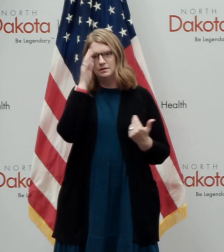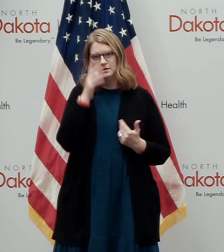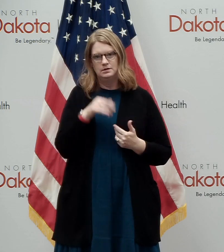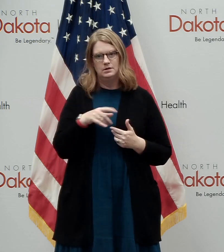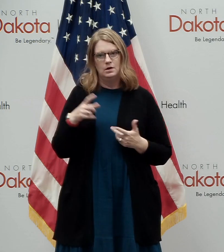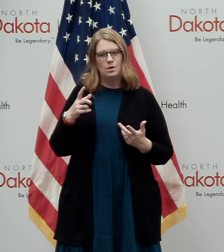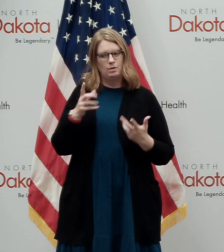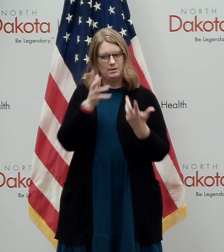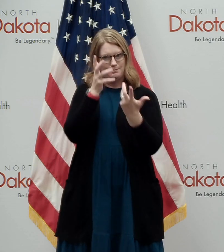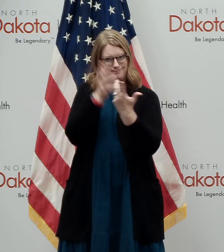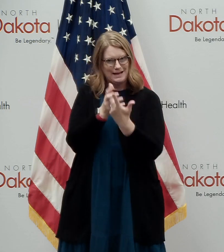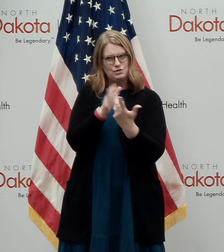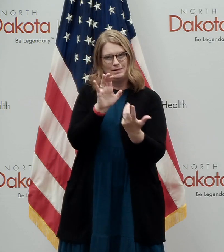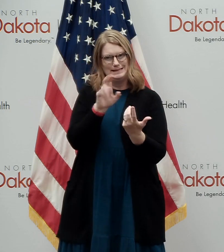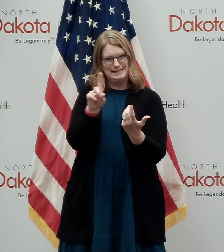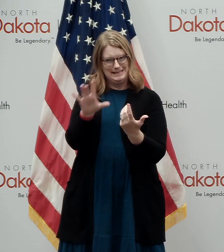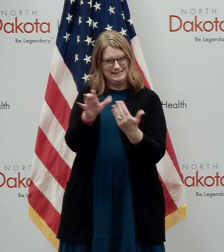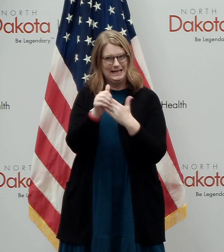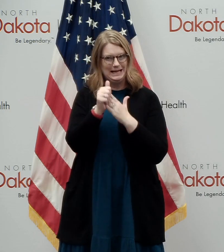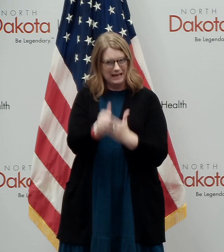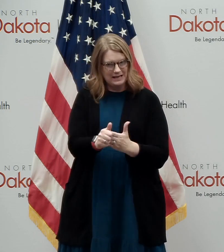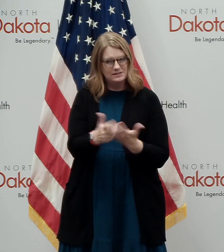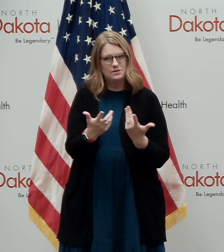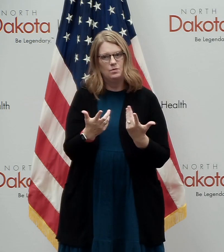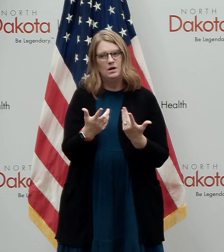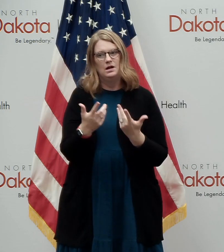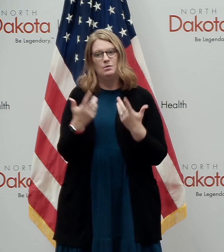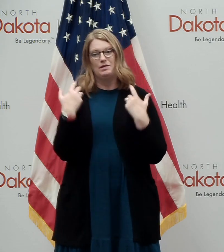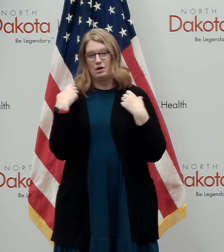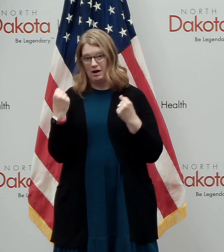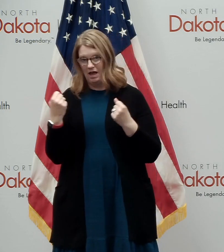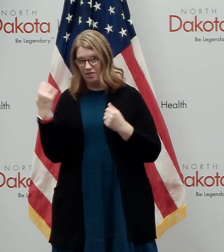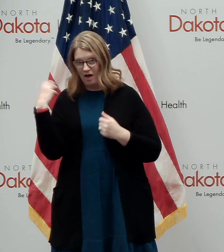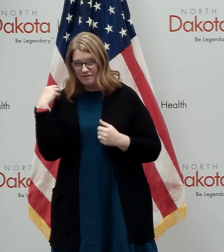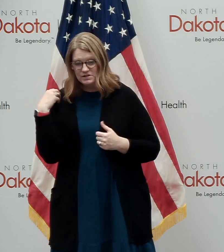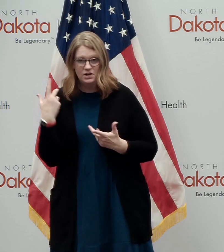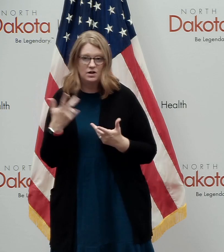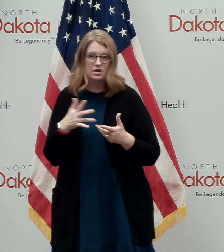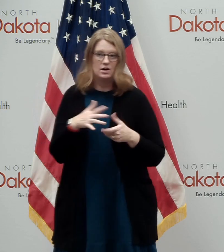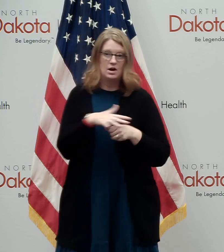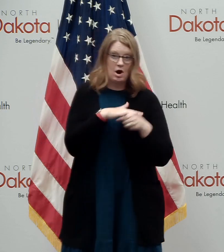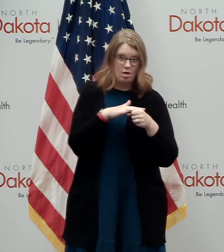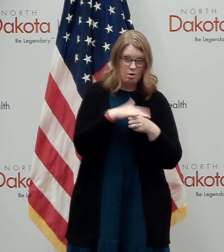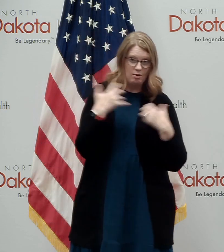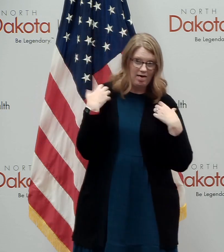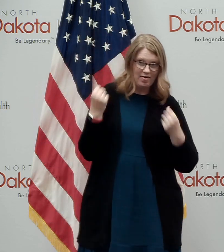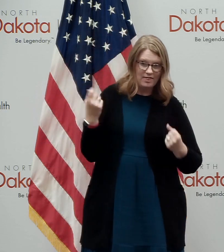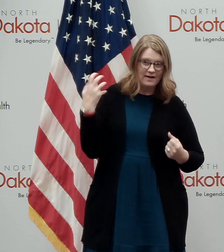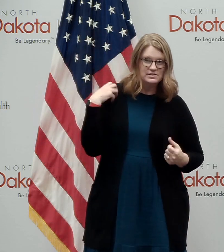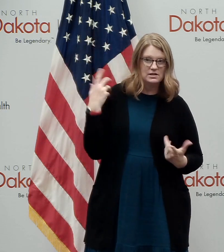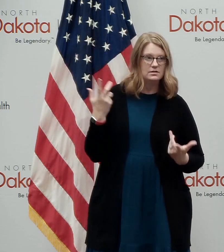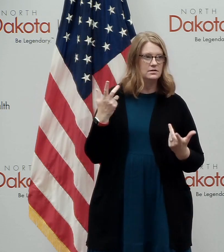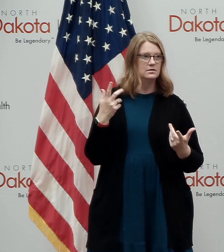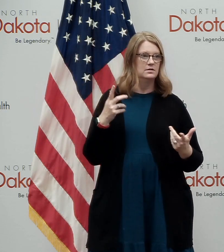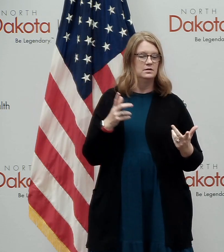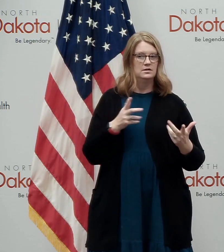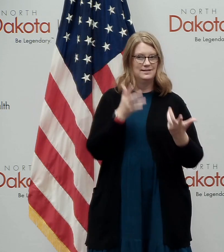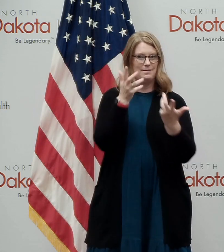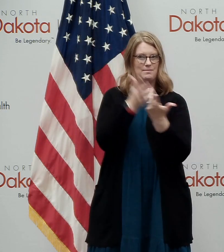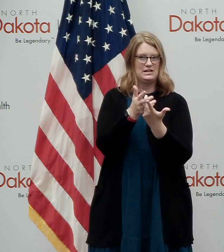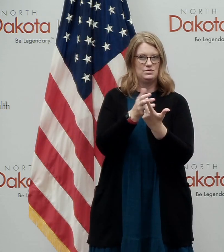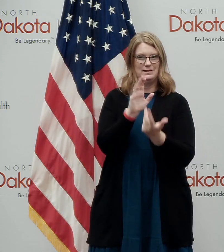up with the CDC guidance so that our health officer and our local health officers, when they issue these orders, it matches up with